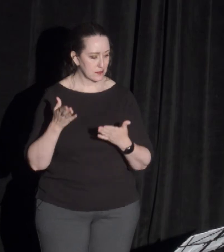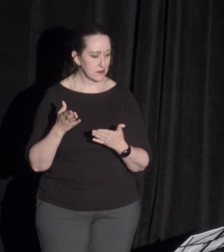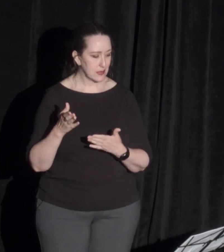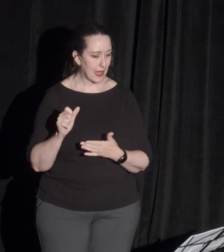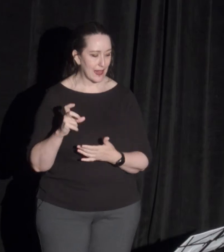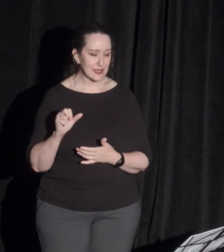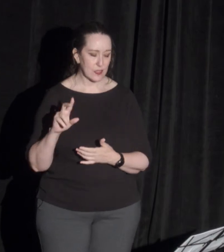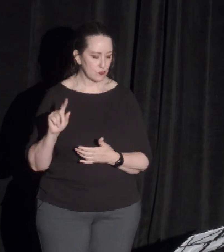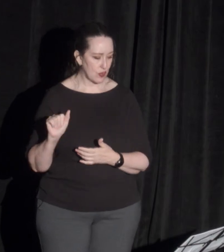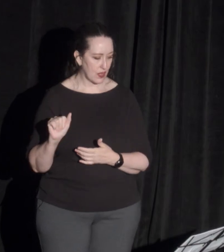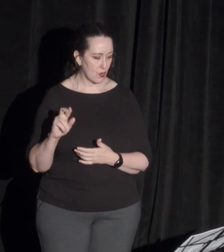Alexandra Rowland,